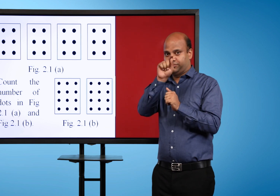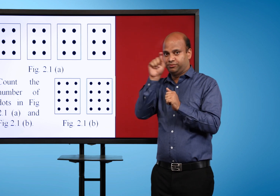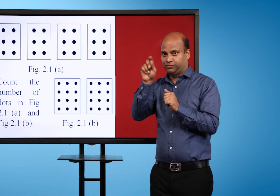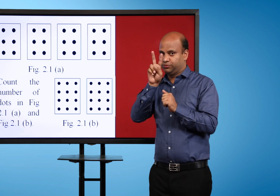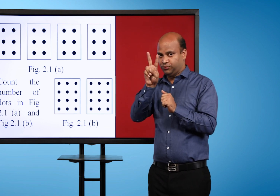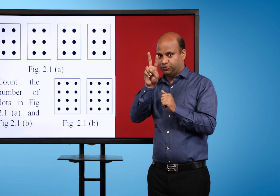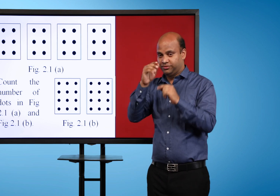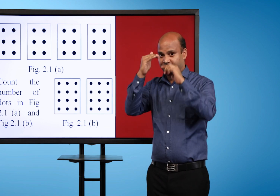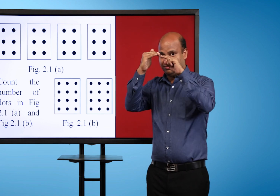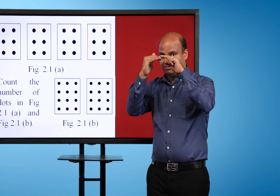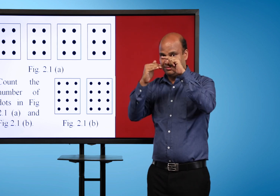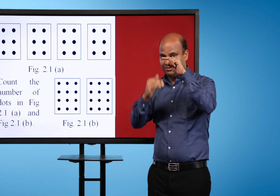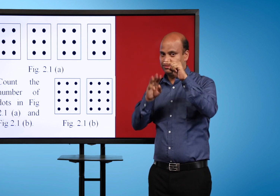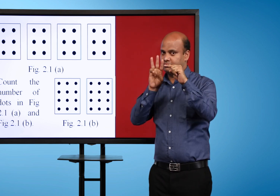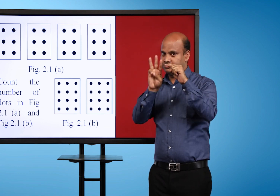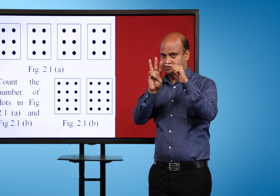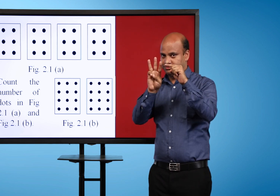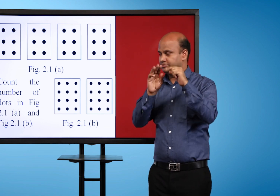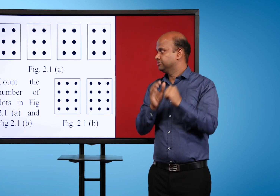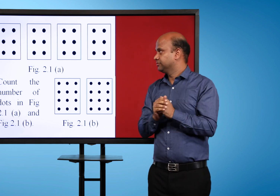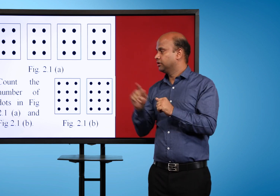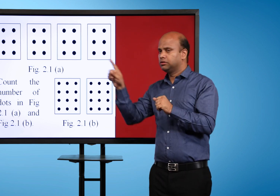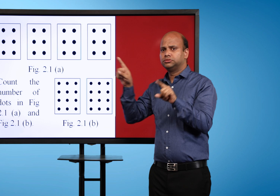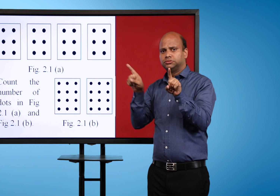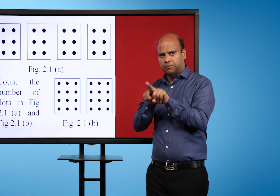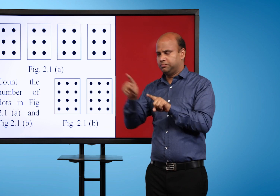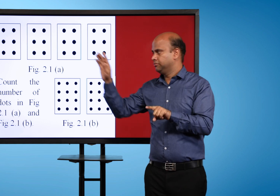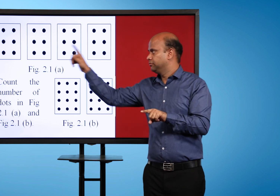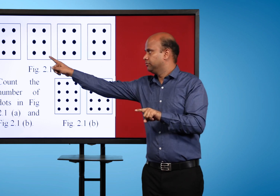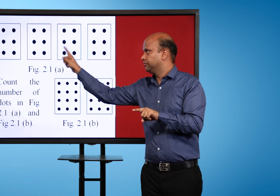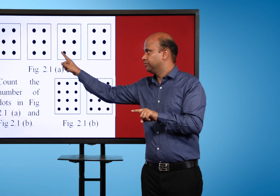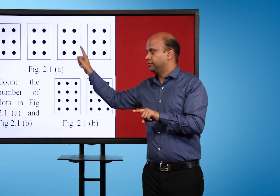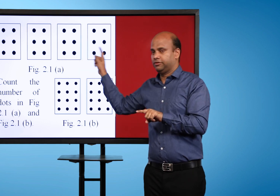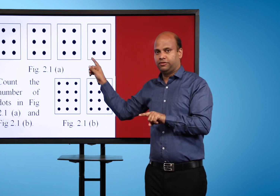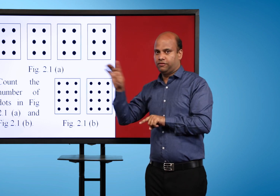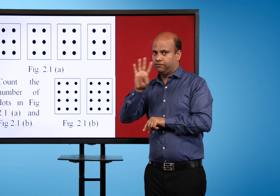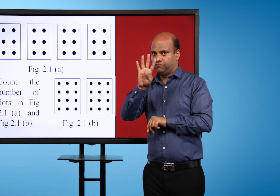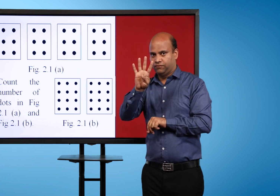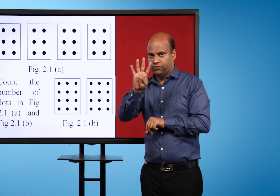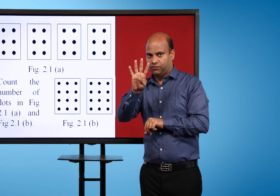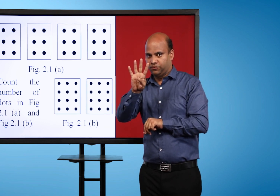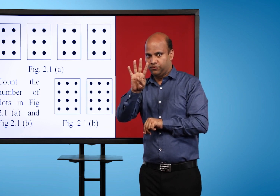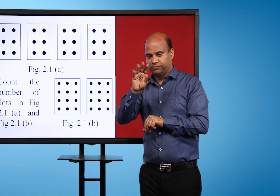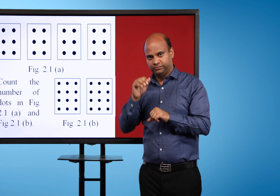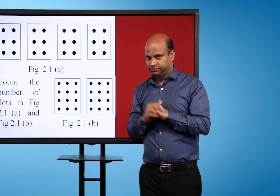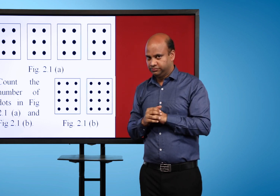Both have few boxes with dots in them. Figure A has 4 boxes, and in each box we